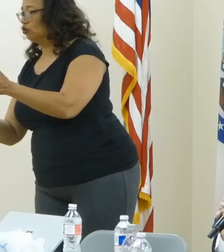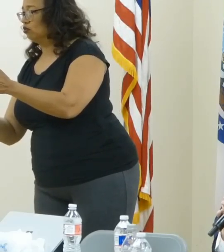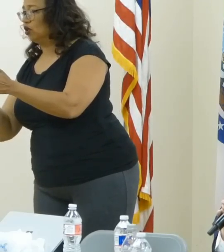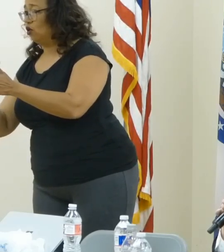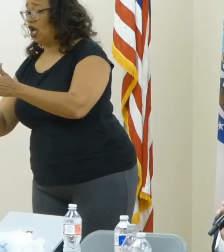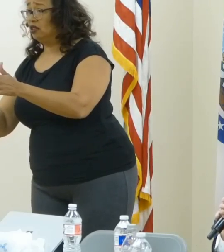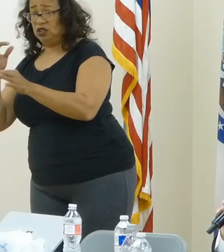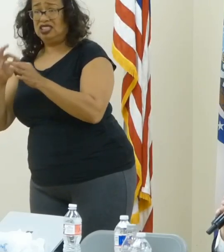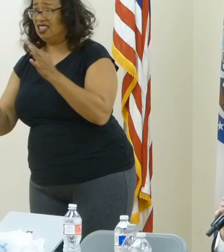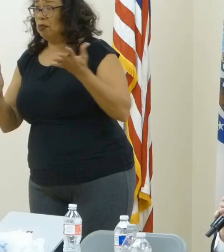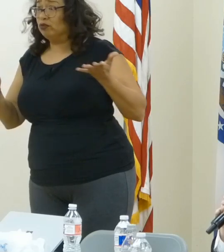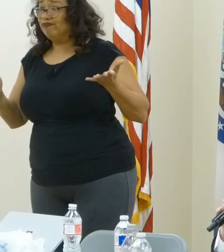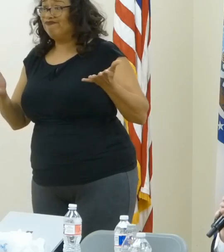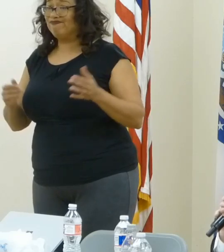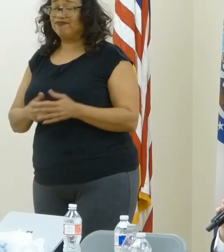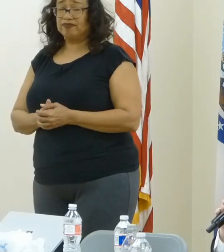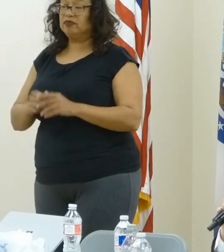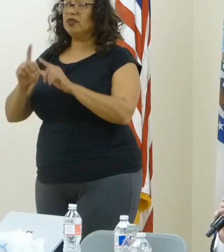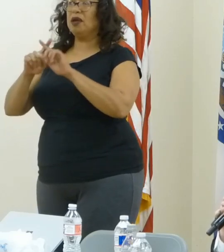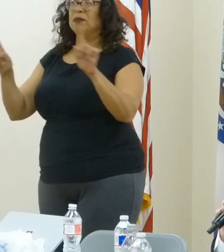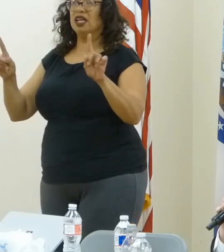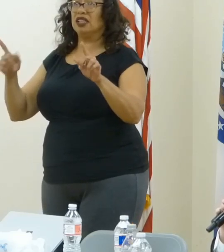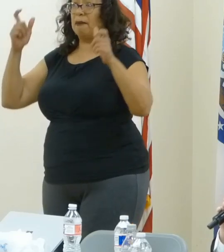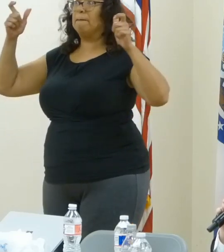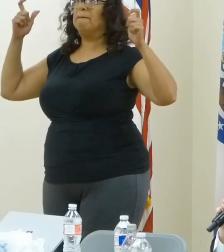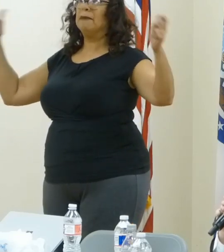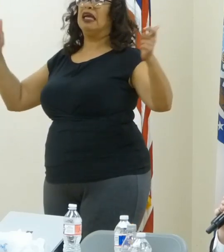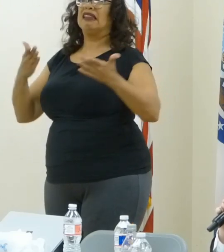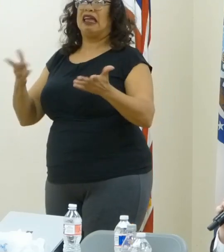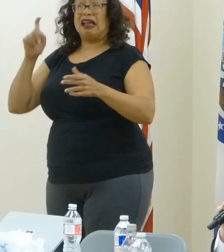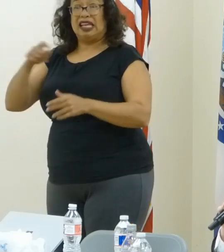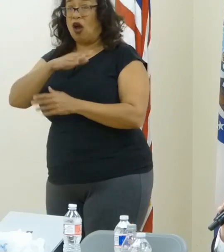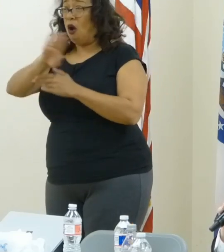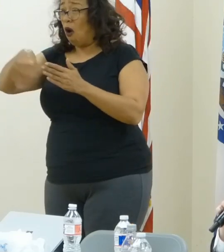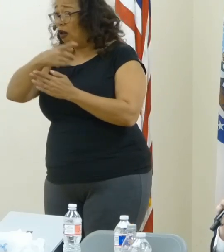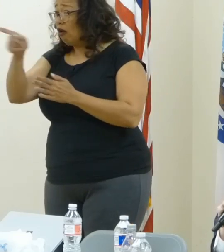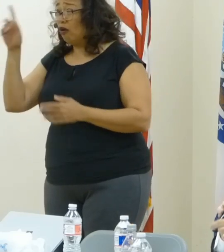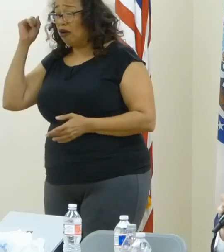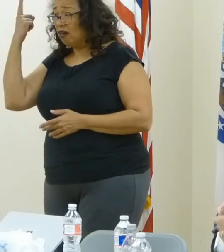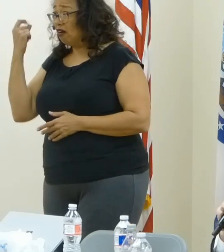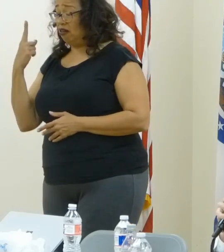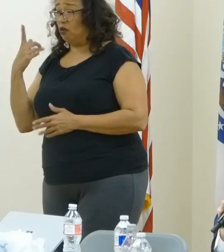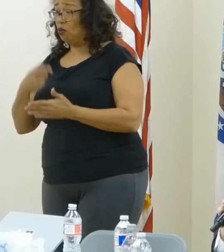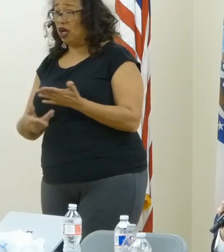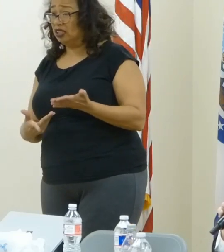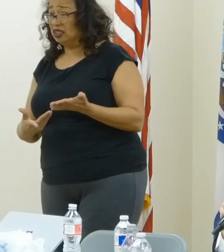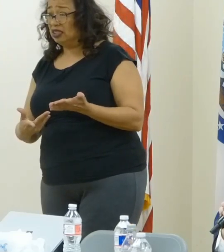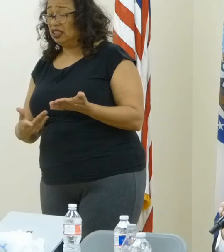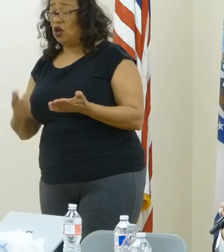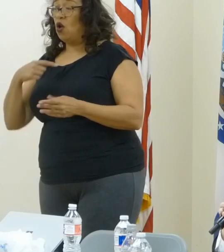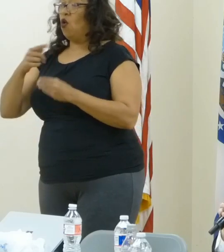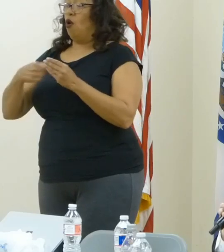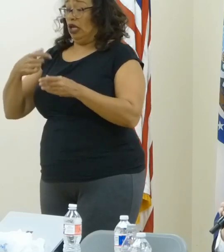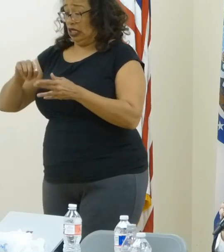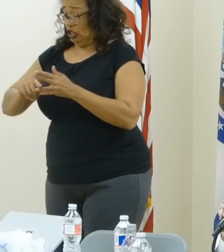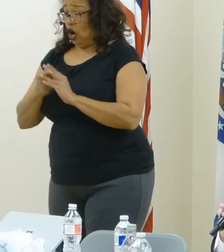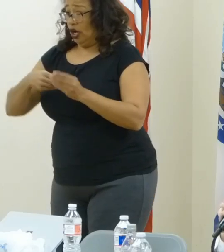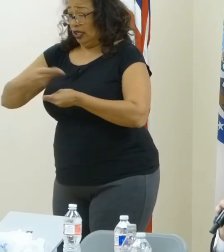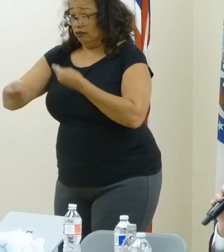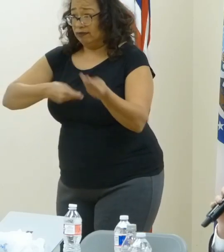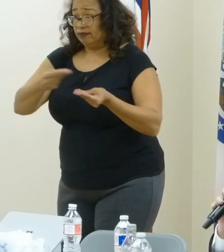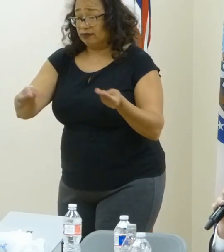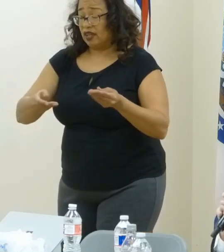pretty much that simple. Here's the real big thing that I need everybody to understand. Once we start issuing these, the federal